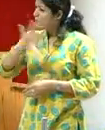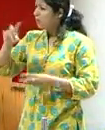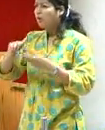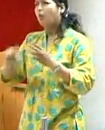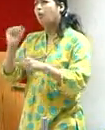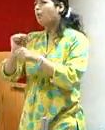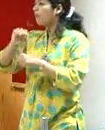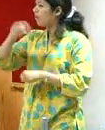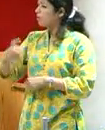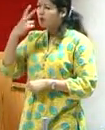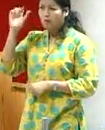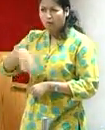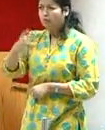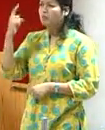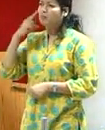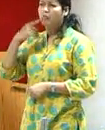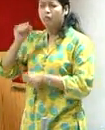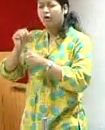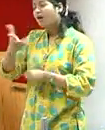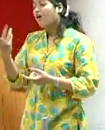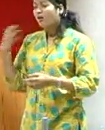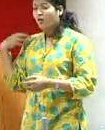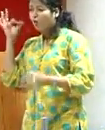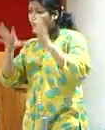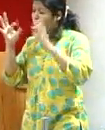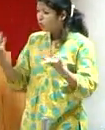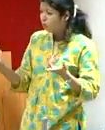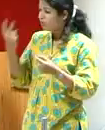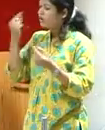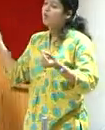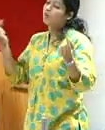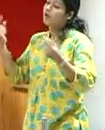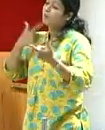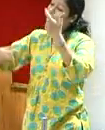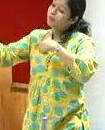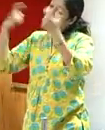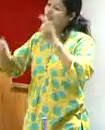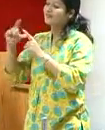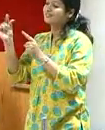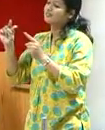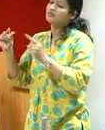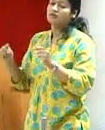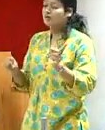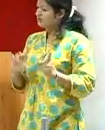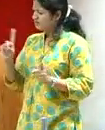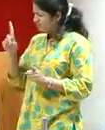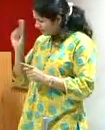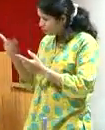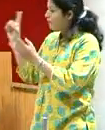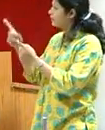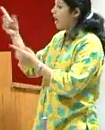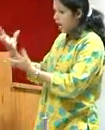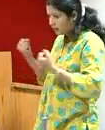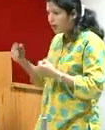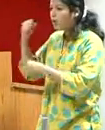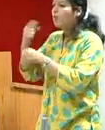think, somewhere tried to frustrate the entire process. And one of the things they did was they would reserve, even after being told by the court to reserve